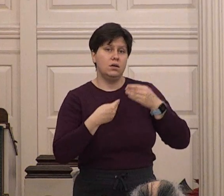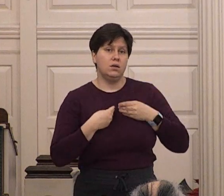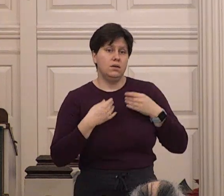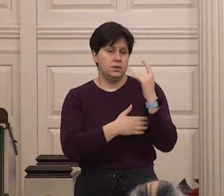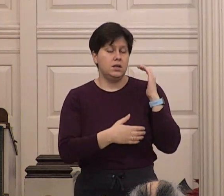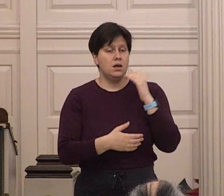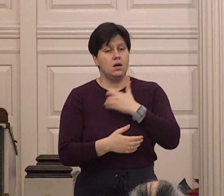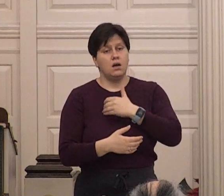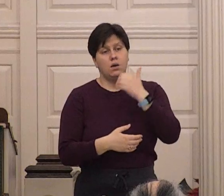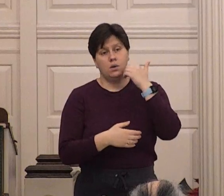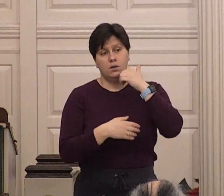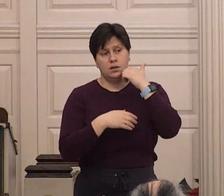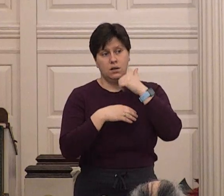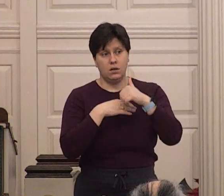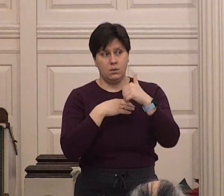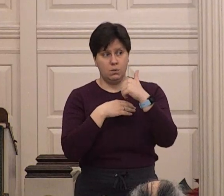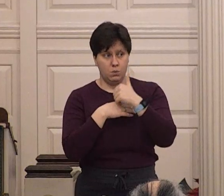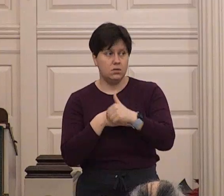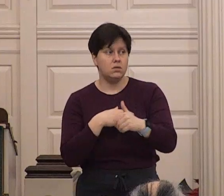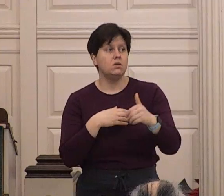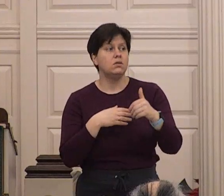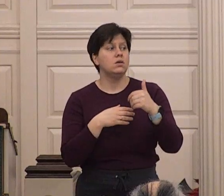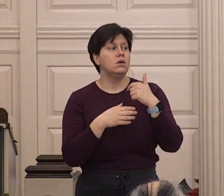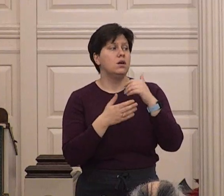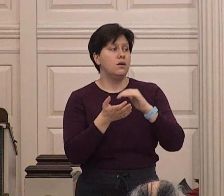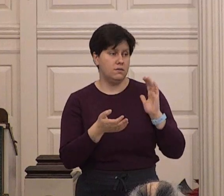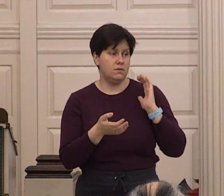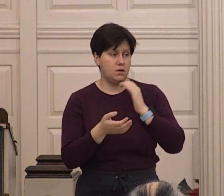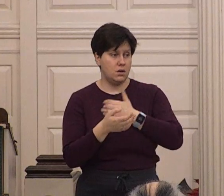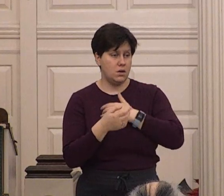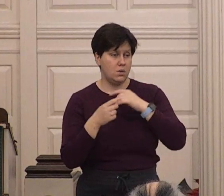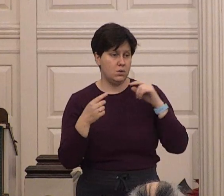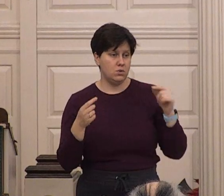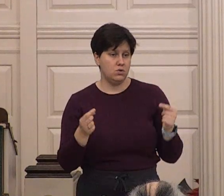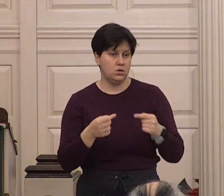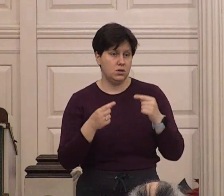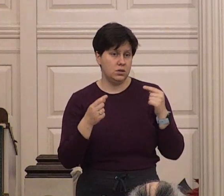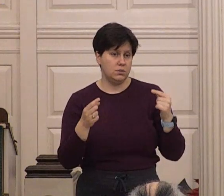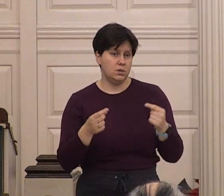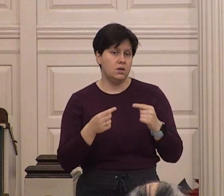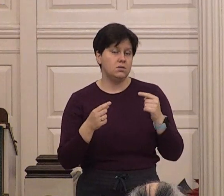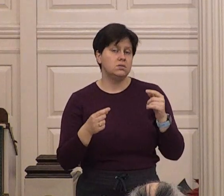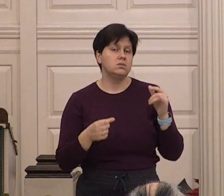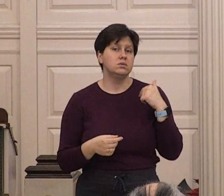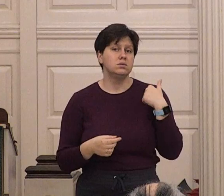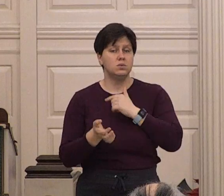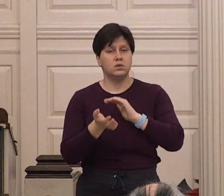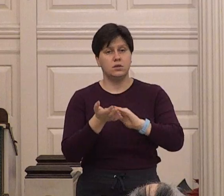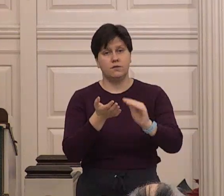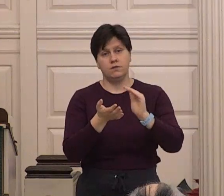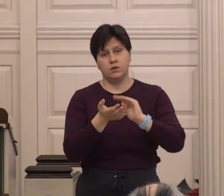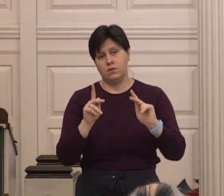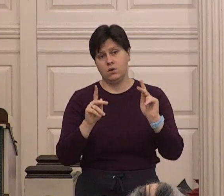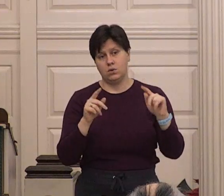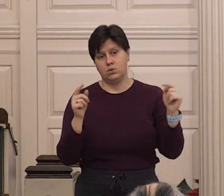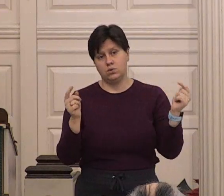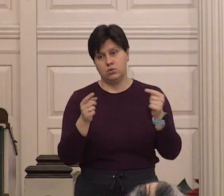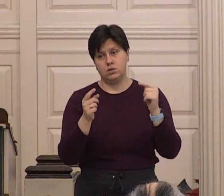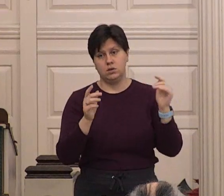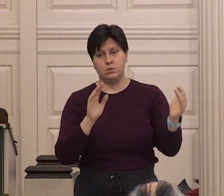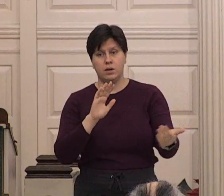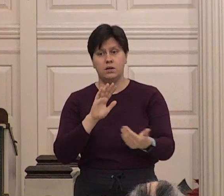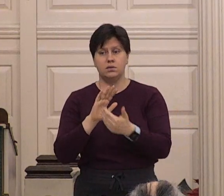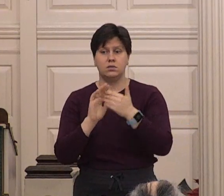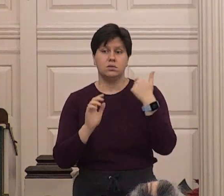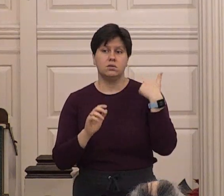in heaven. Give us this day our daily bread, and forgive us our trespasses, as we